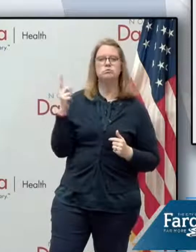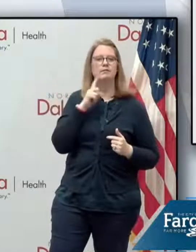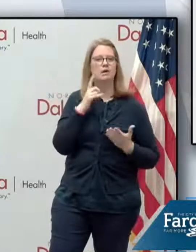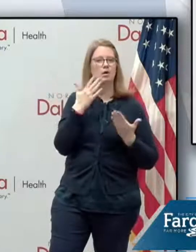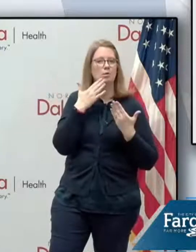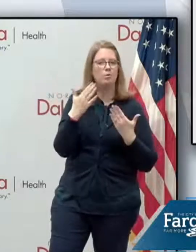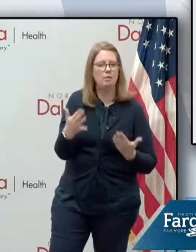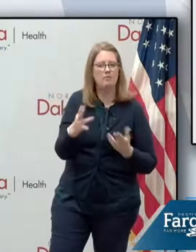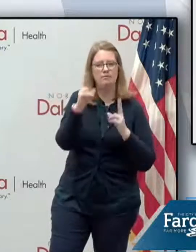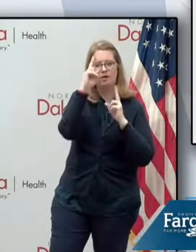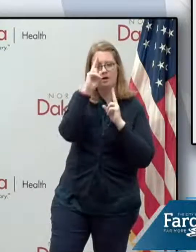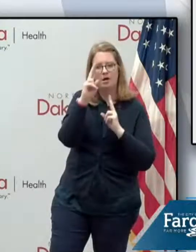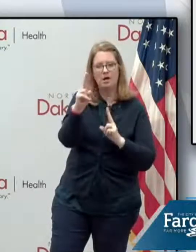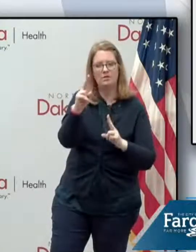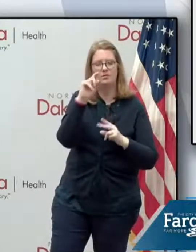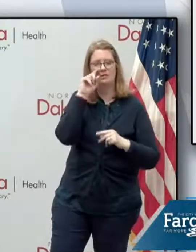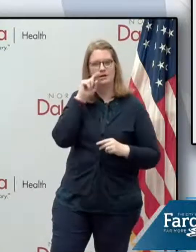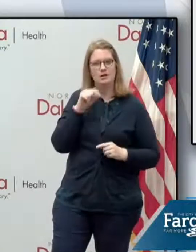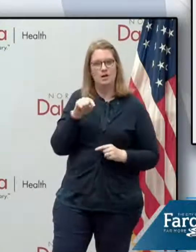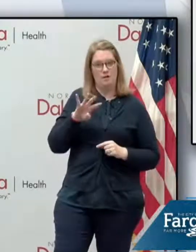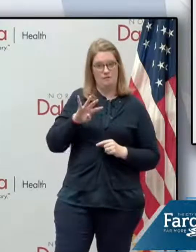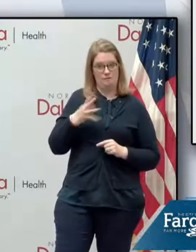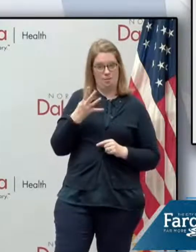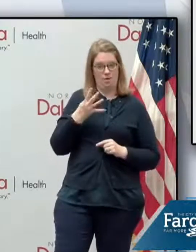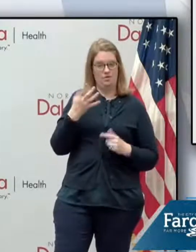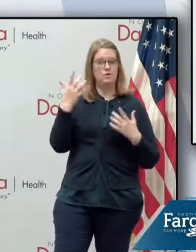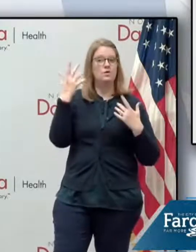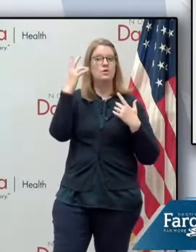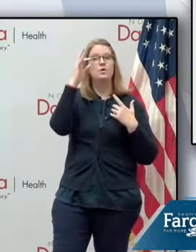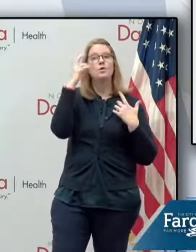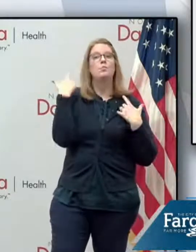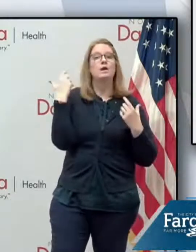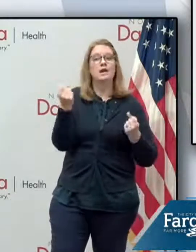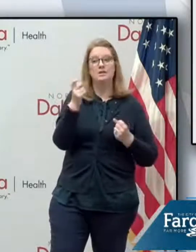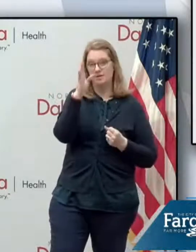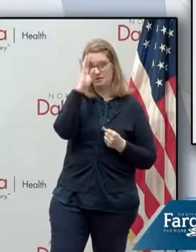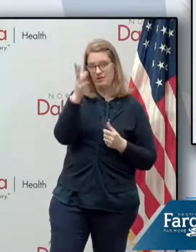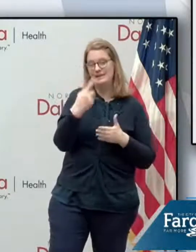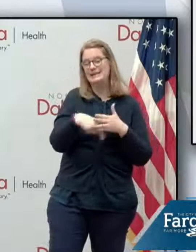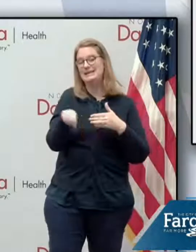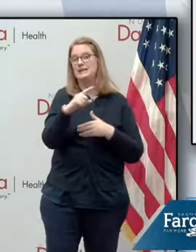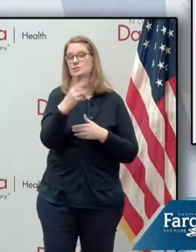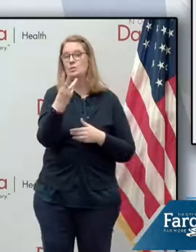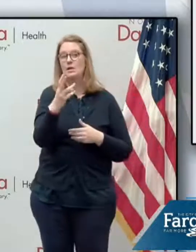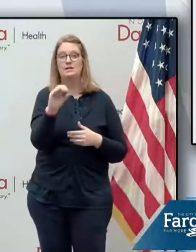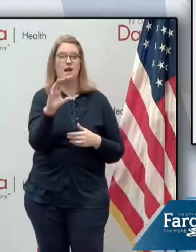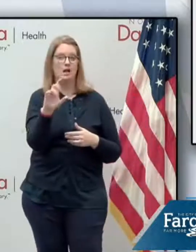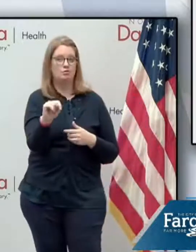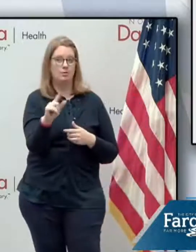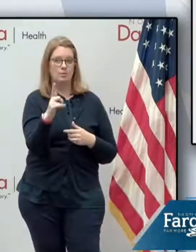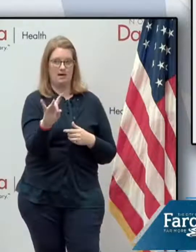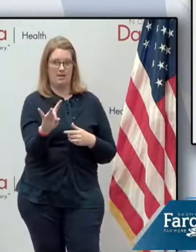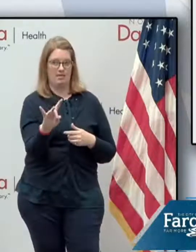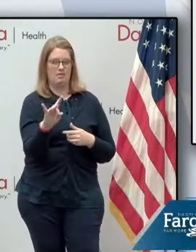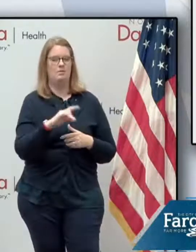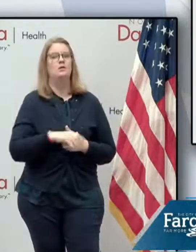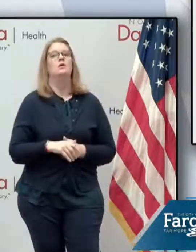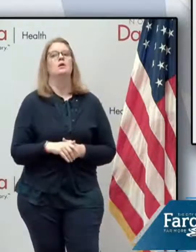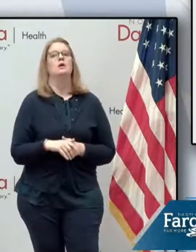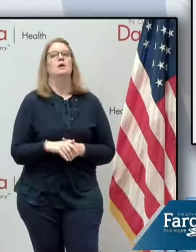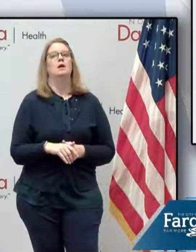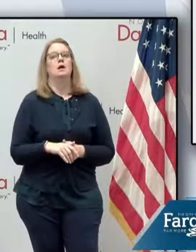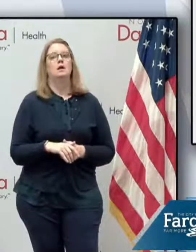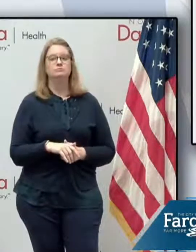honored to be hosting our 4th Recovery Reinvented, again next Wednesday, October 28th. And